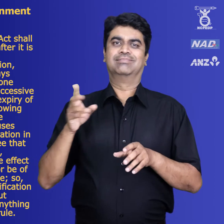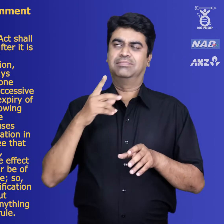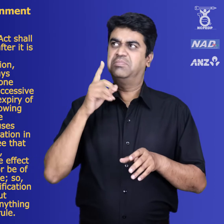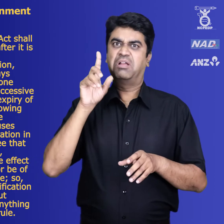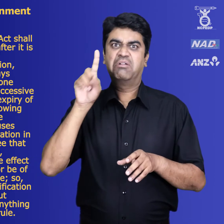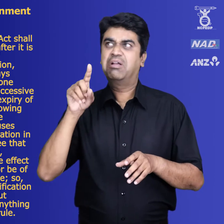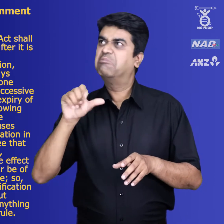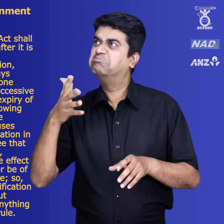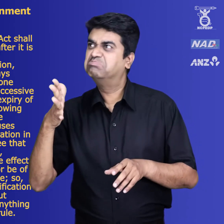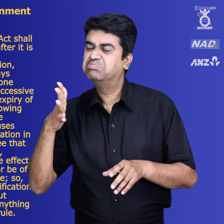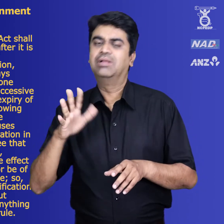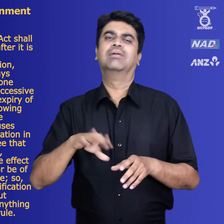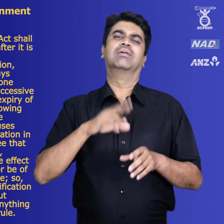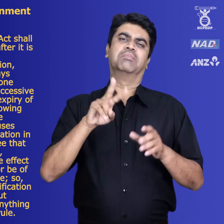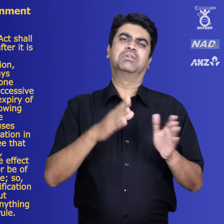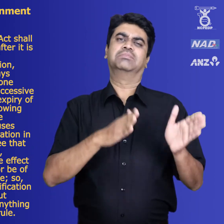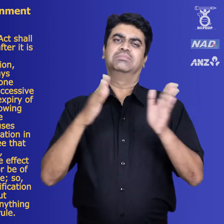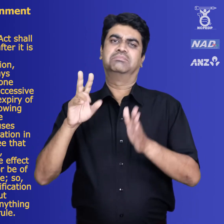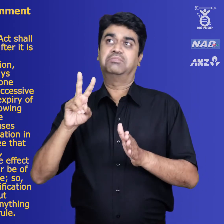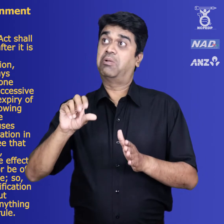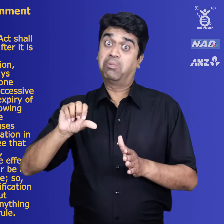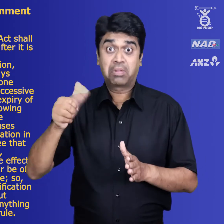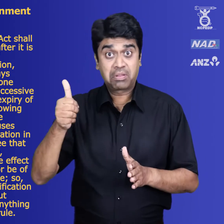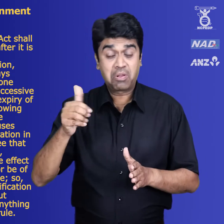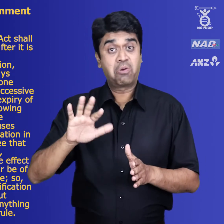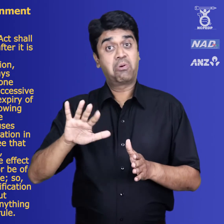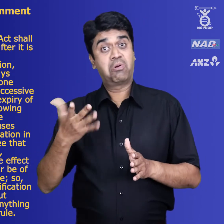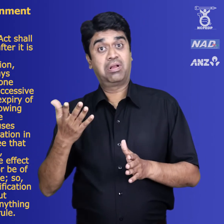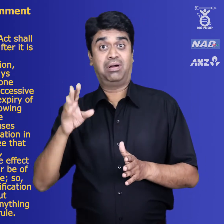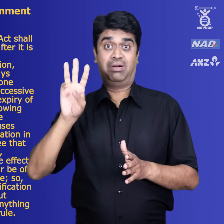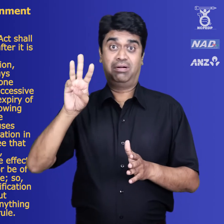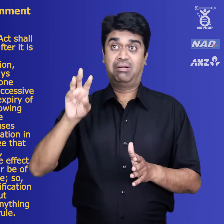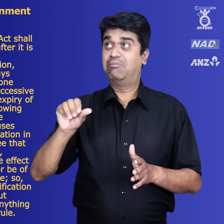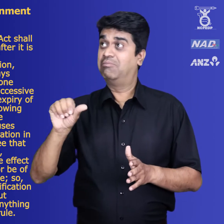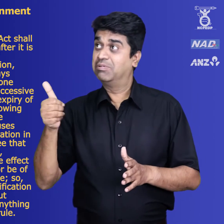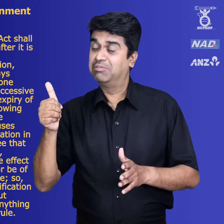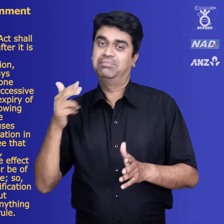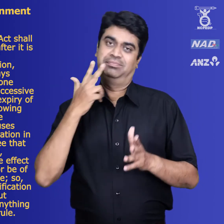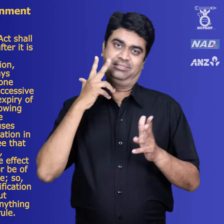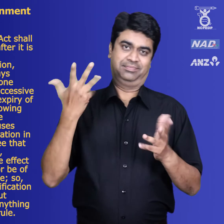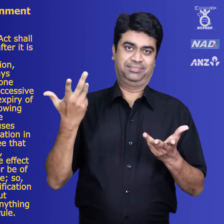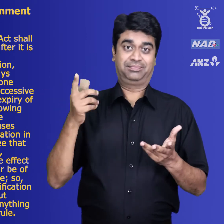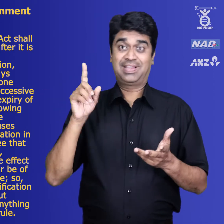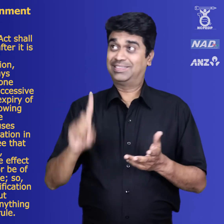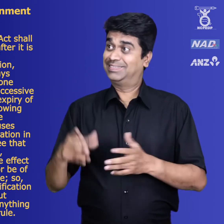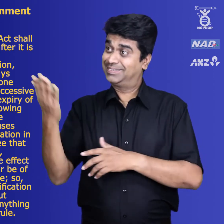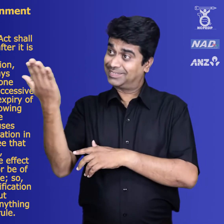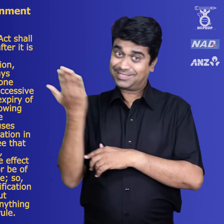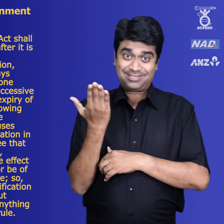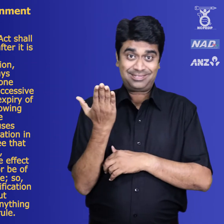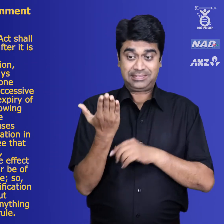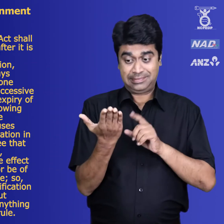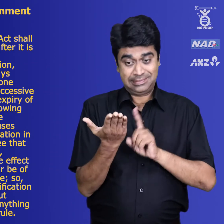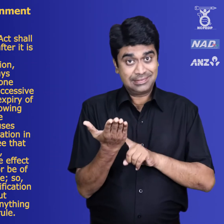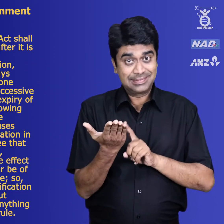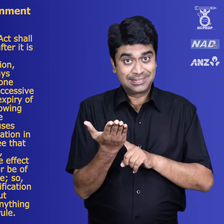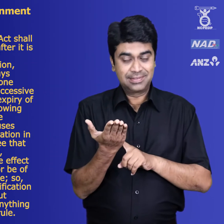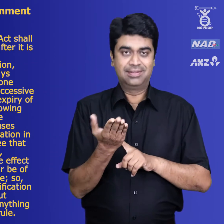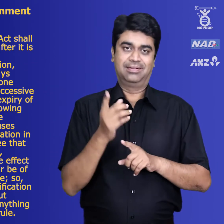however, that any such modification or annulment shall be without prejudice to the validity of anything previously